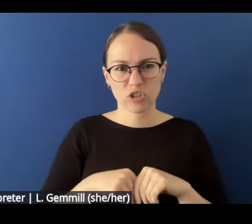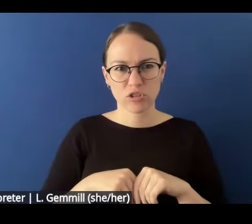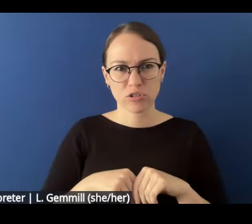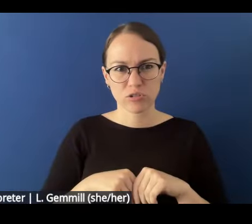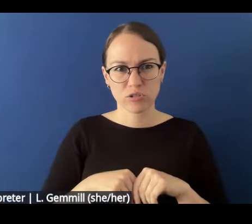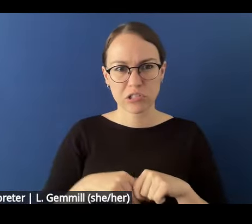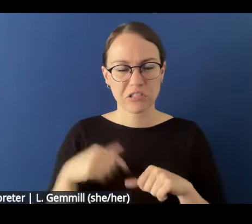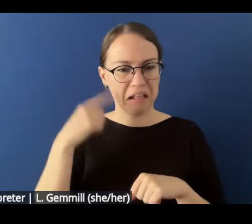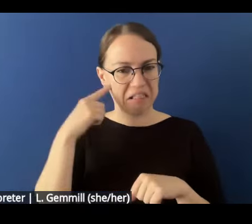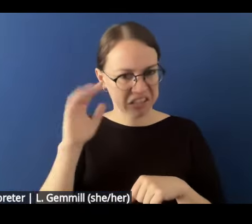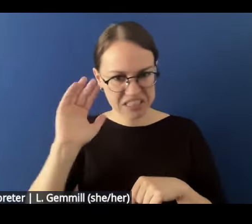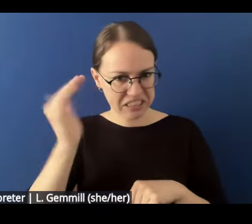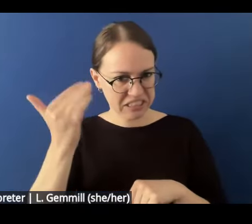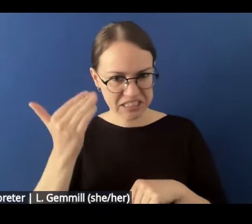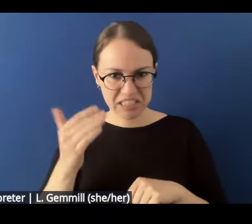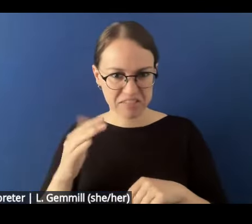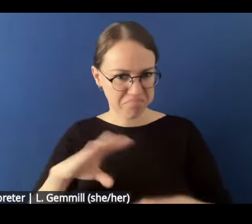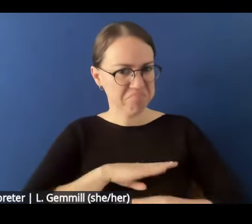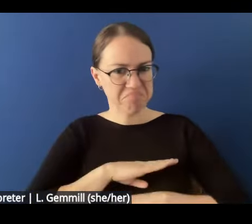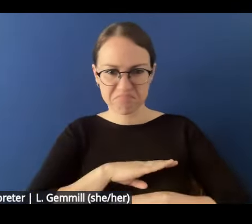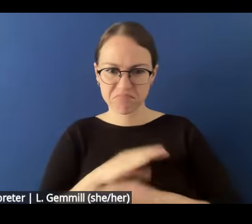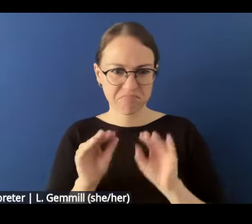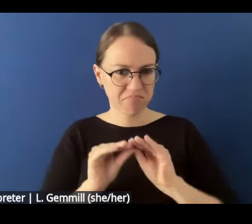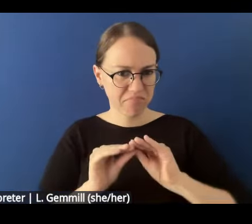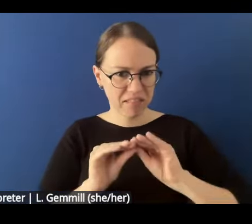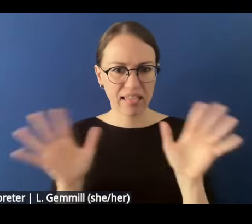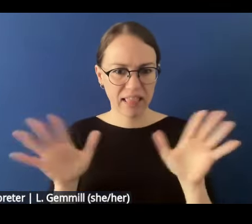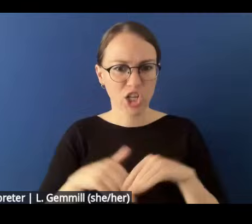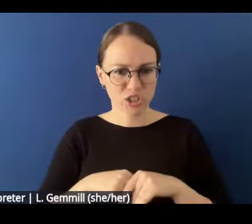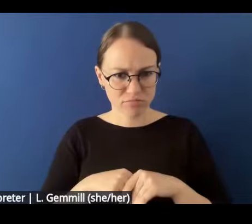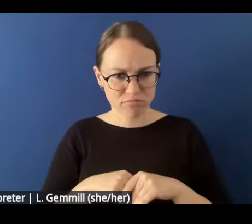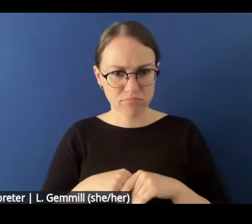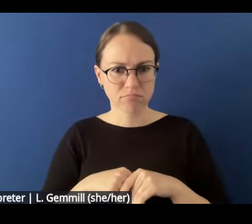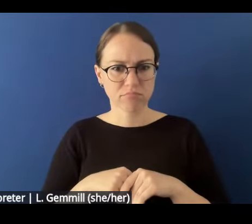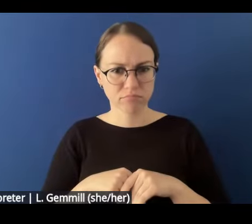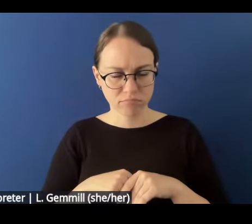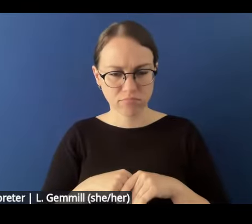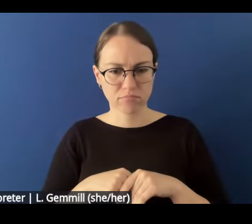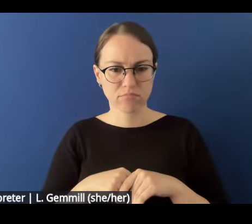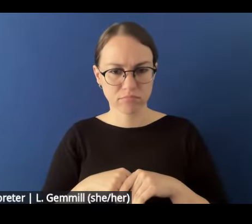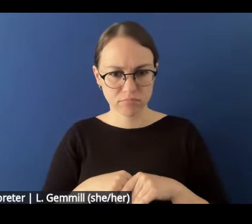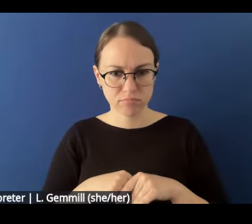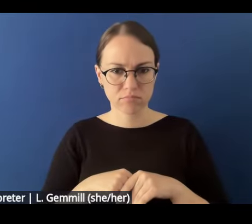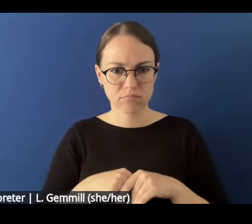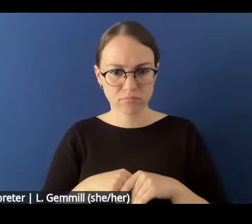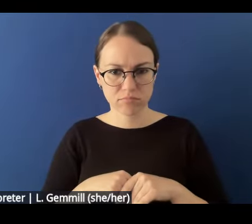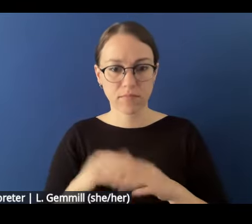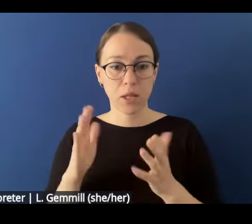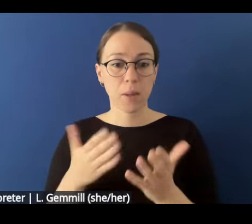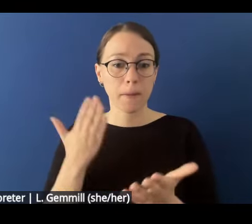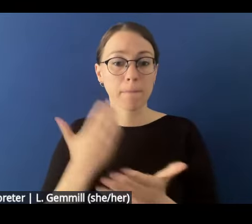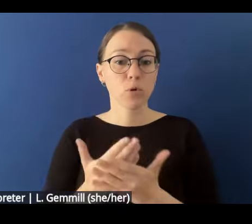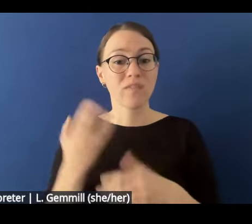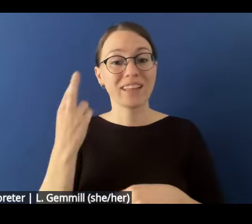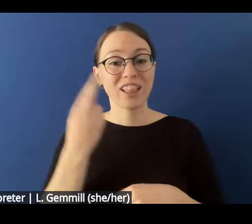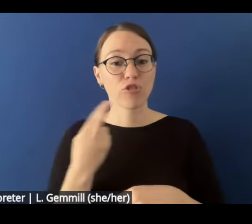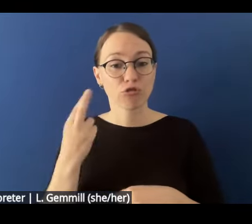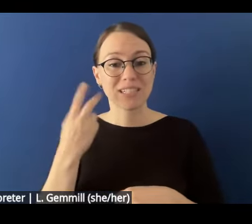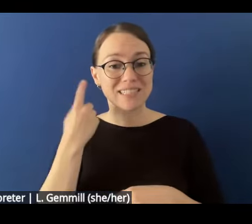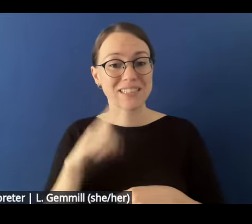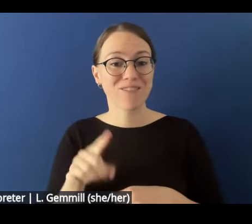sufficiently clear. And that proving the reason for recall would be consistent with what we've done in the